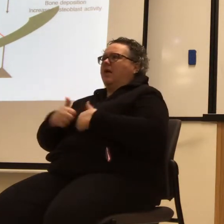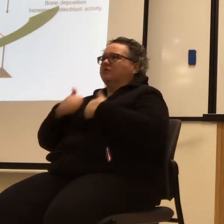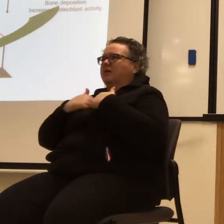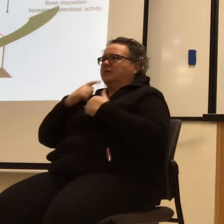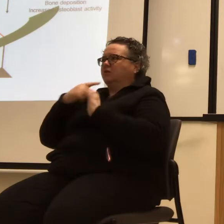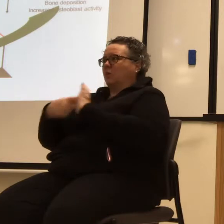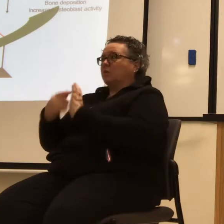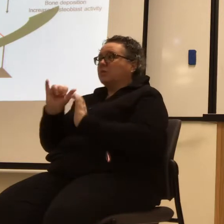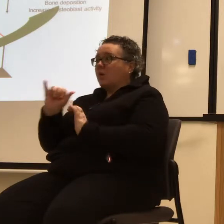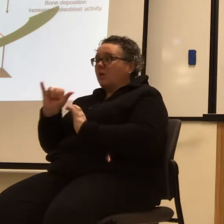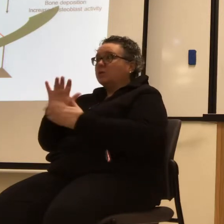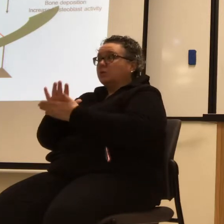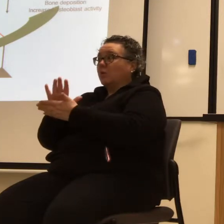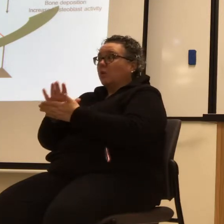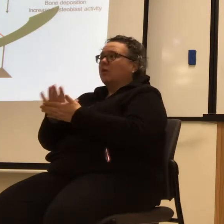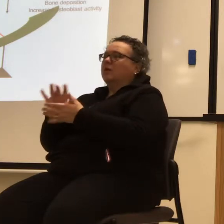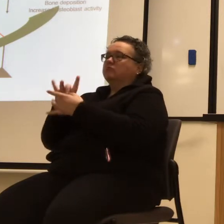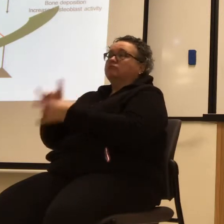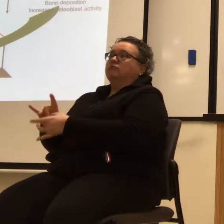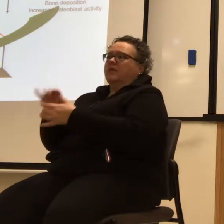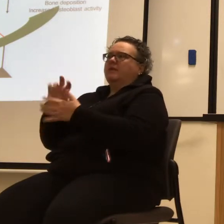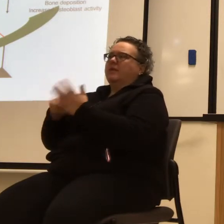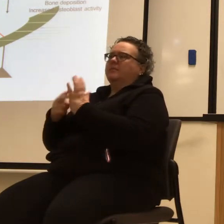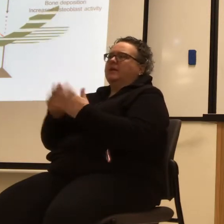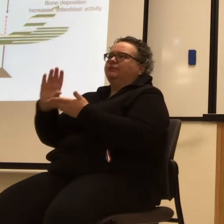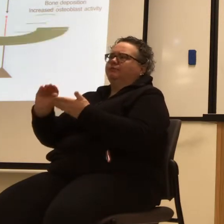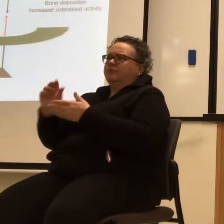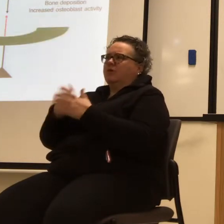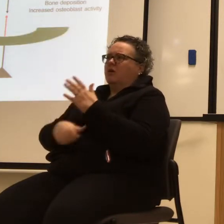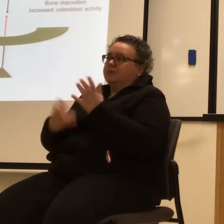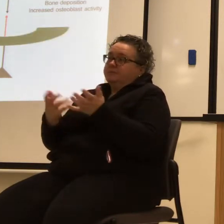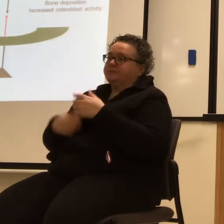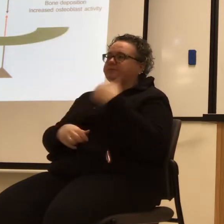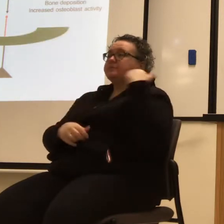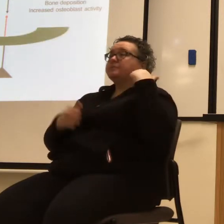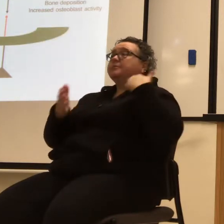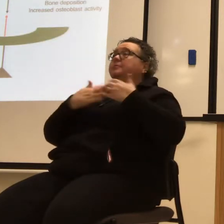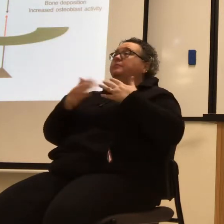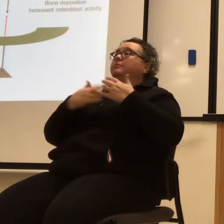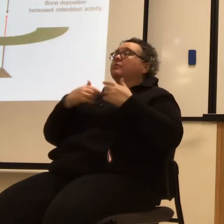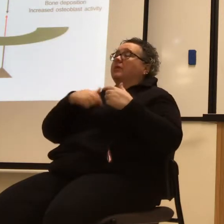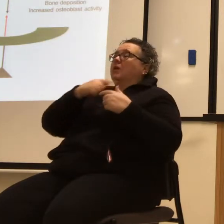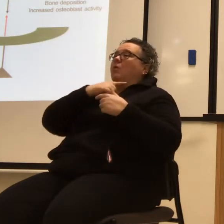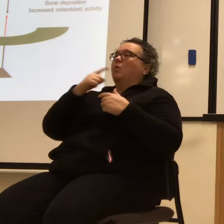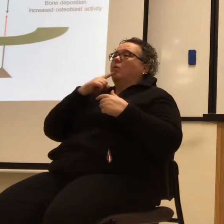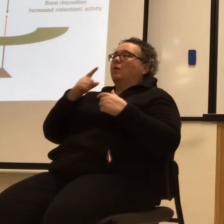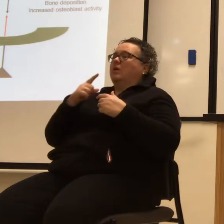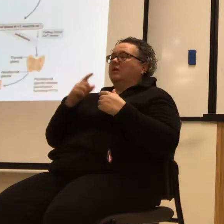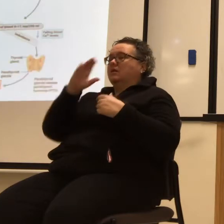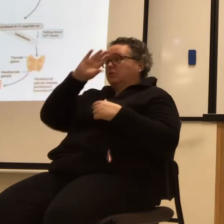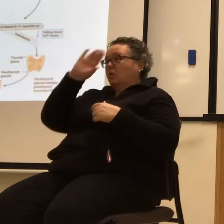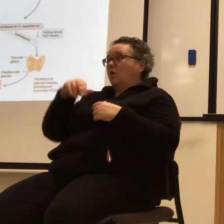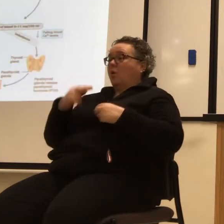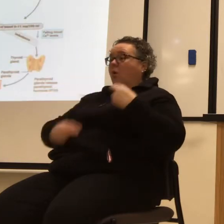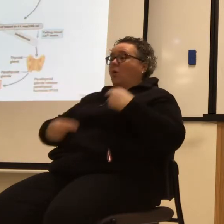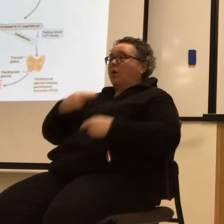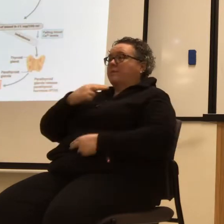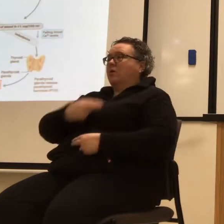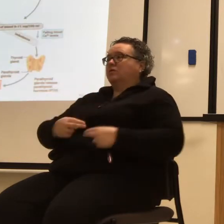resorption to increase the osteoclast activity to get you back to homeostasis. So know the hormones.